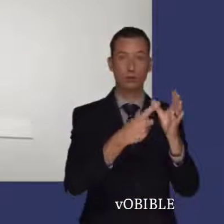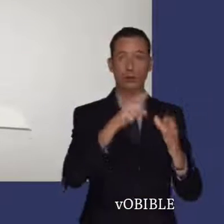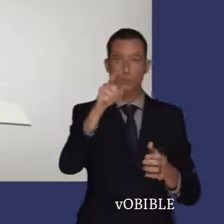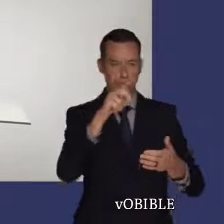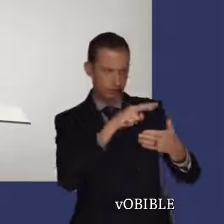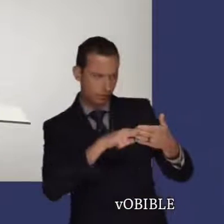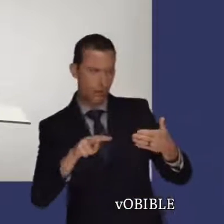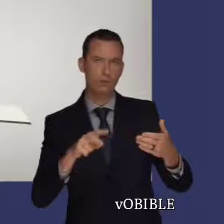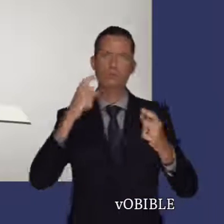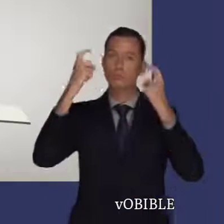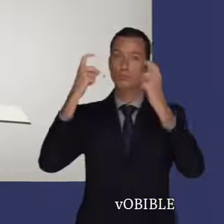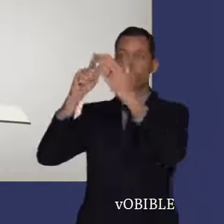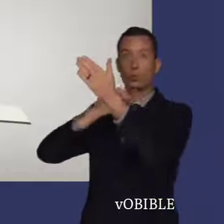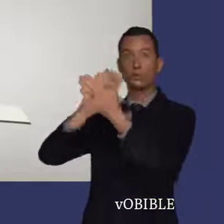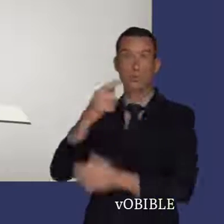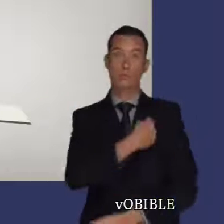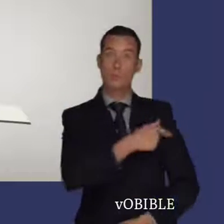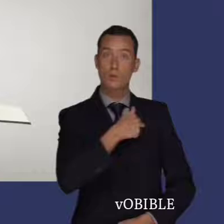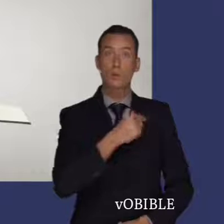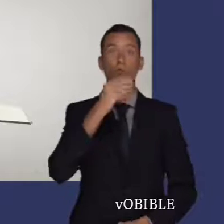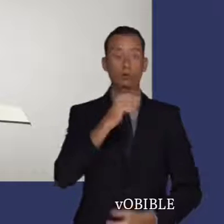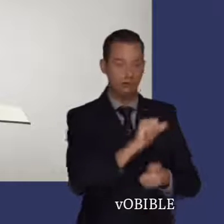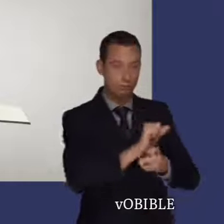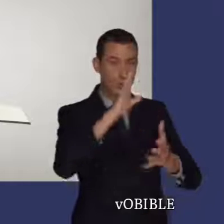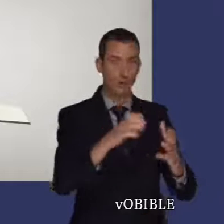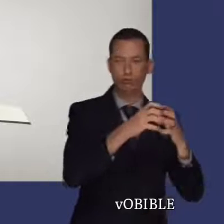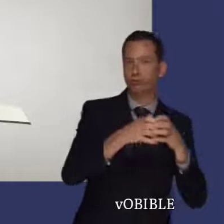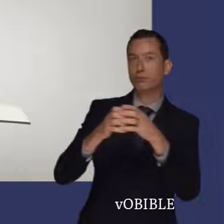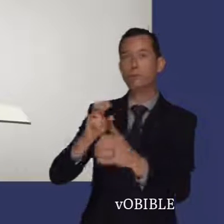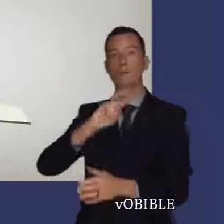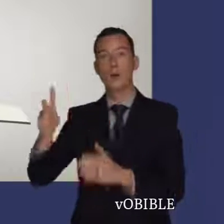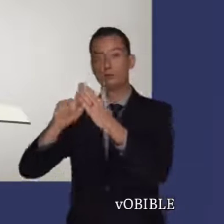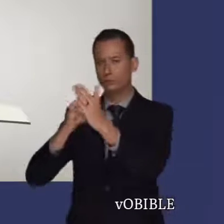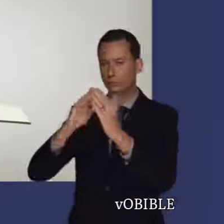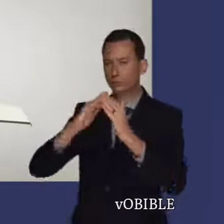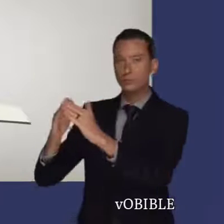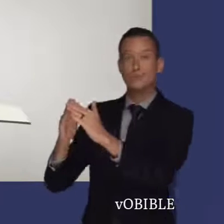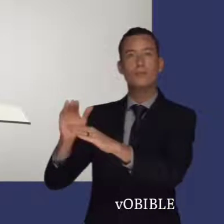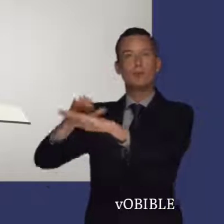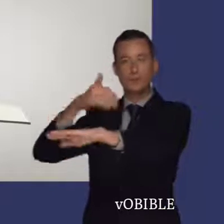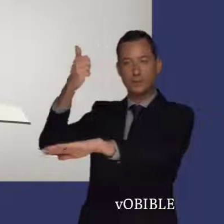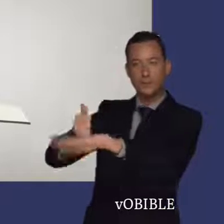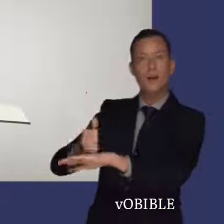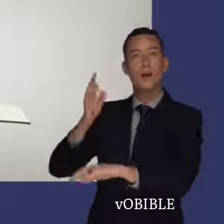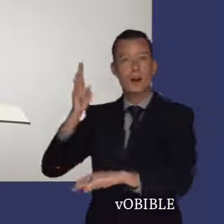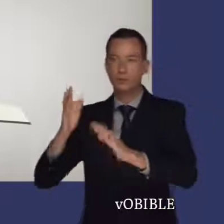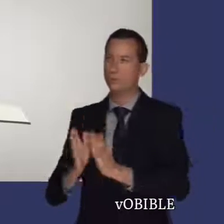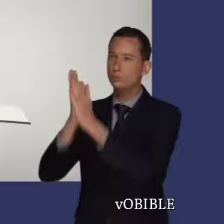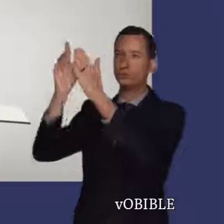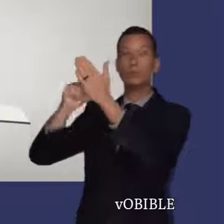As you read the book of Ezra, take note of how Jehovah fulfilled his promise to free his people from exile in